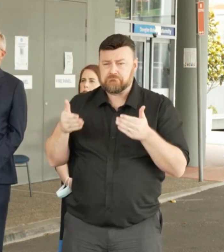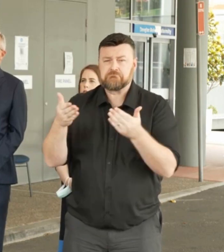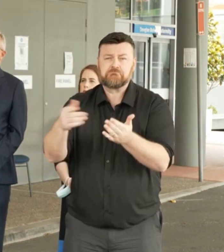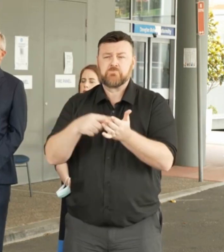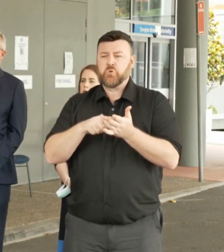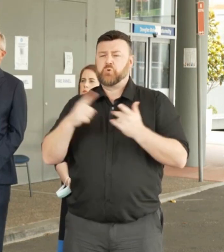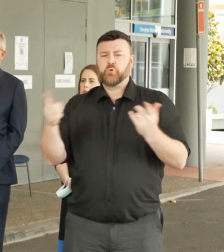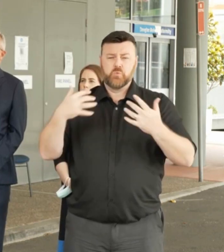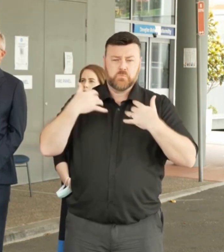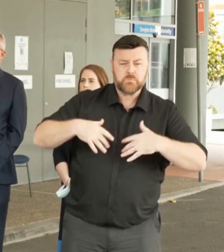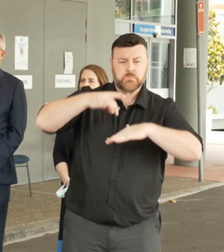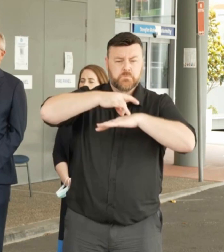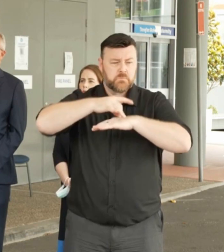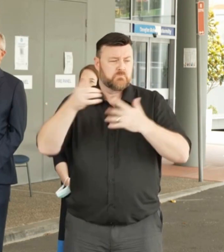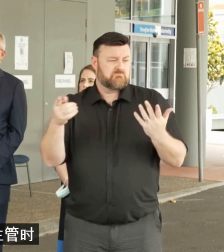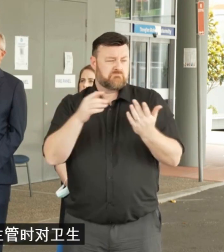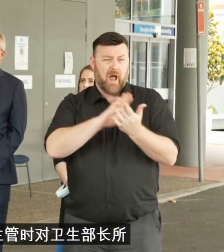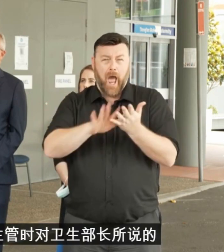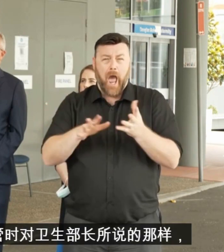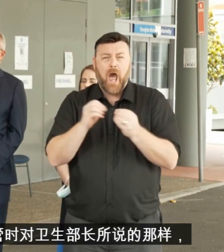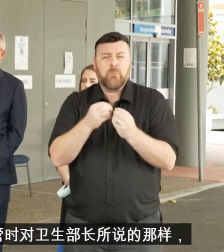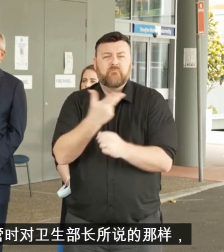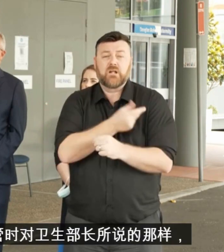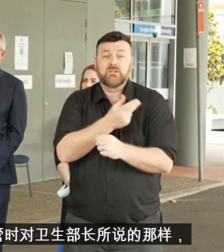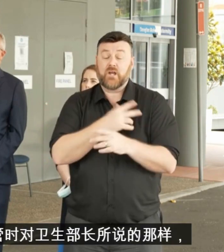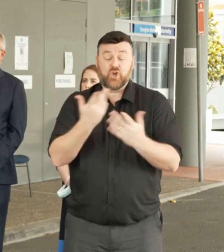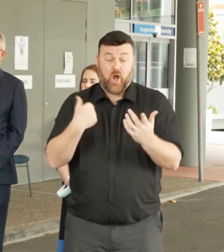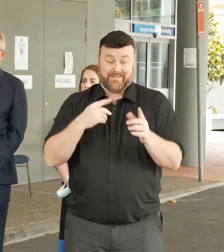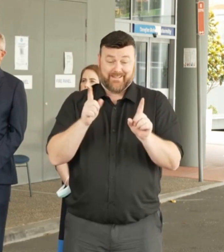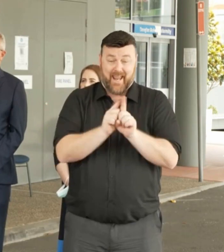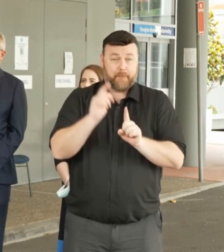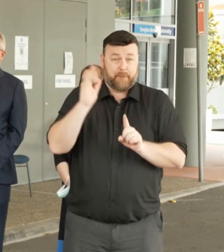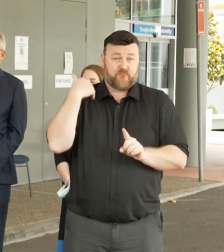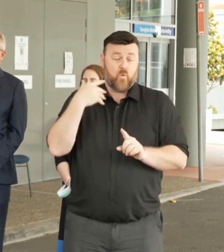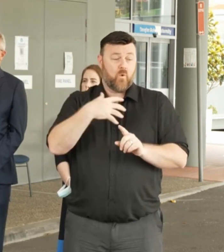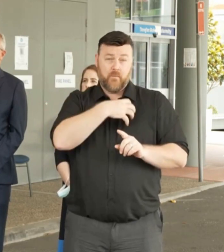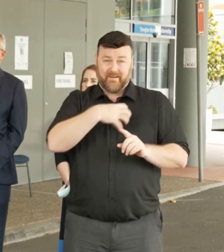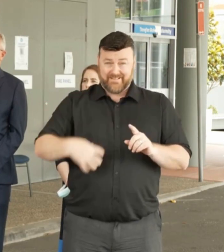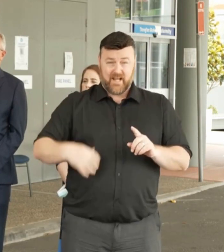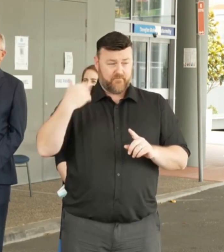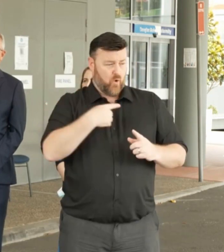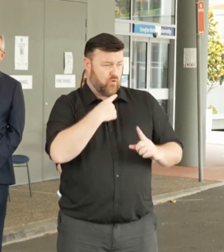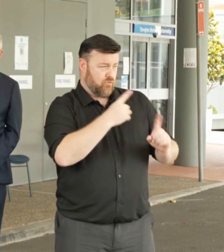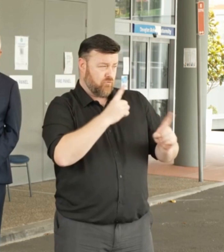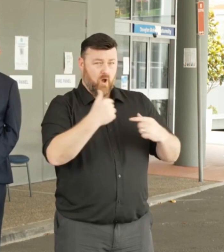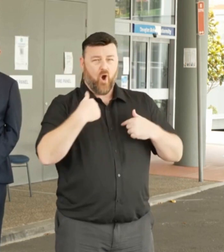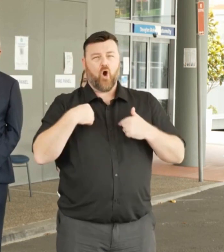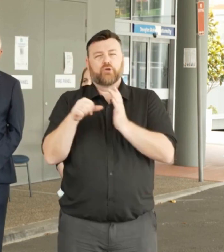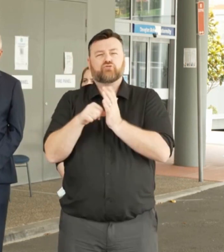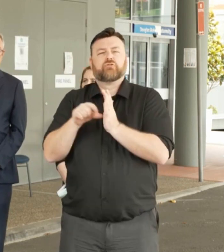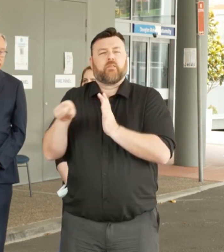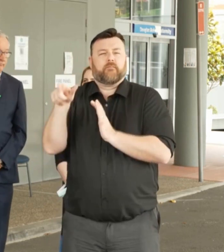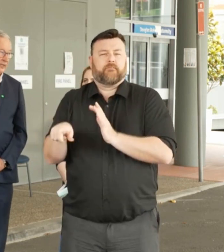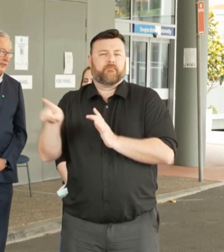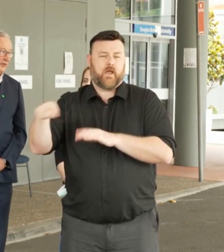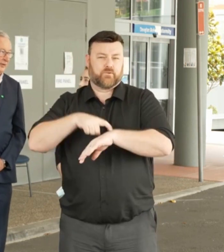hubs. And as I said to the Health Minister when I was Treasurer at the start of the pandemic, whatever you need, whatever resources